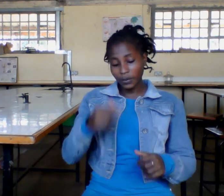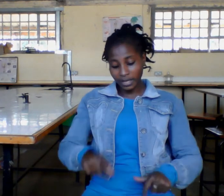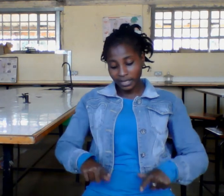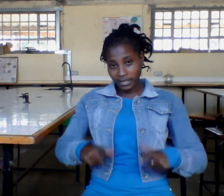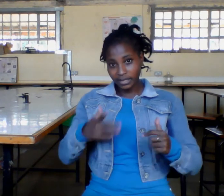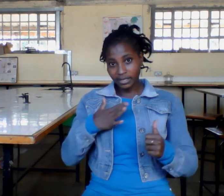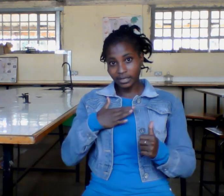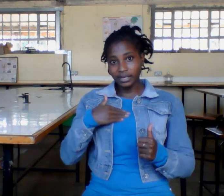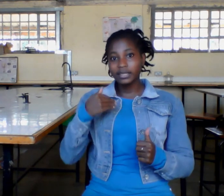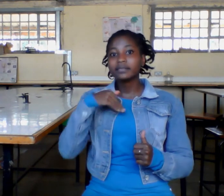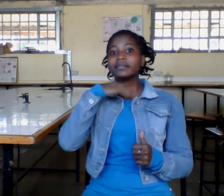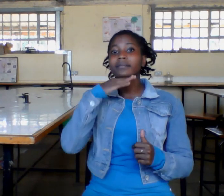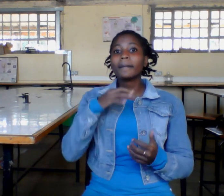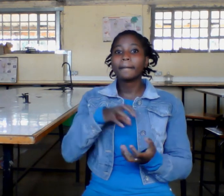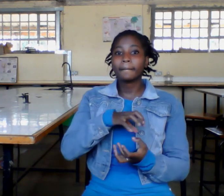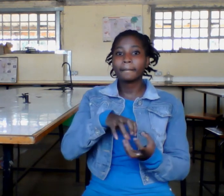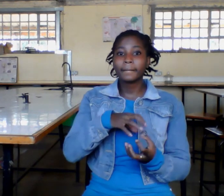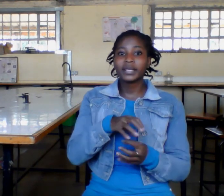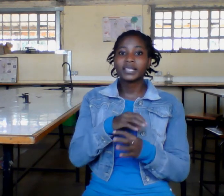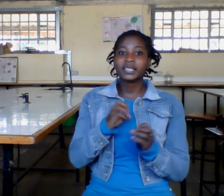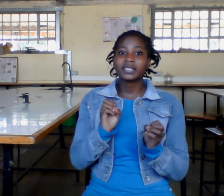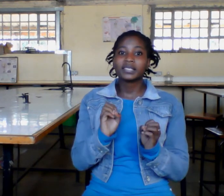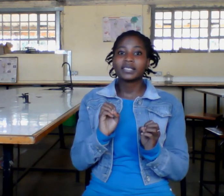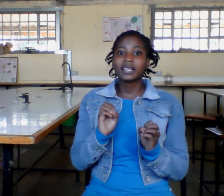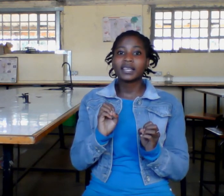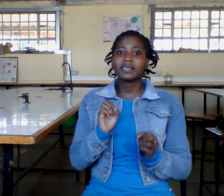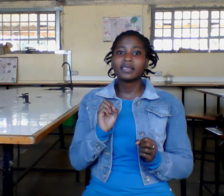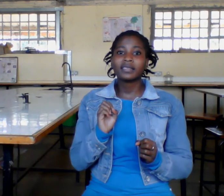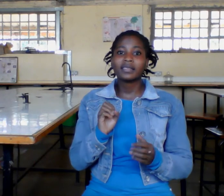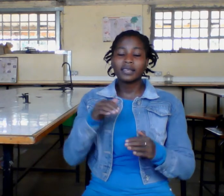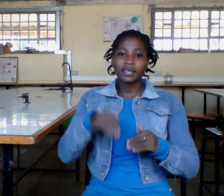be dead. From that day, Hyena never met Rabbit again.